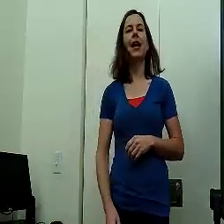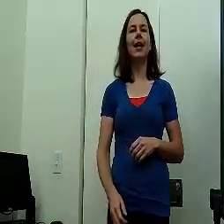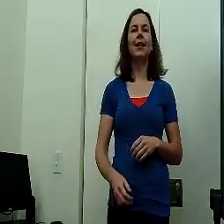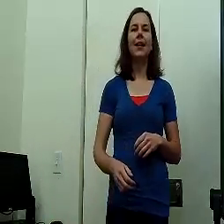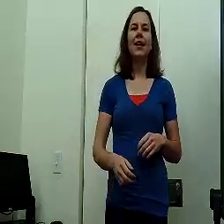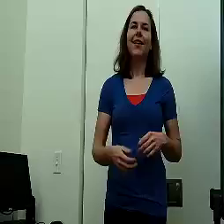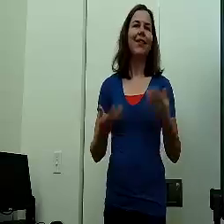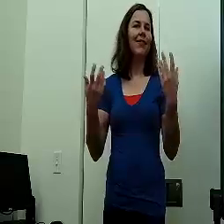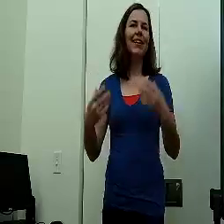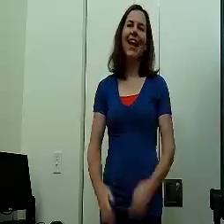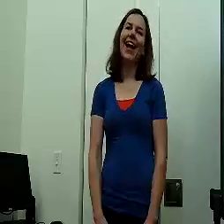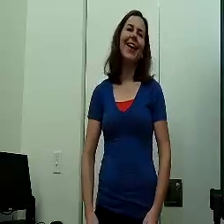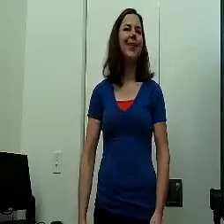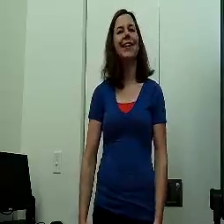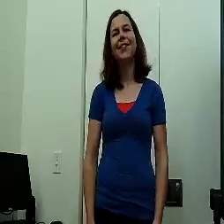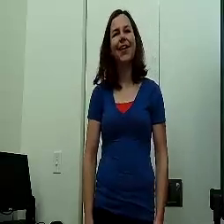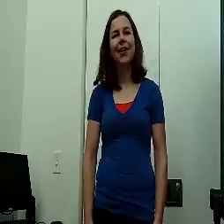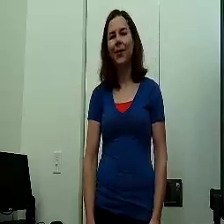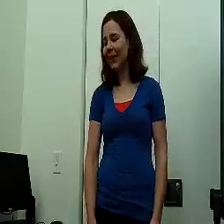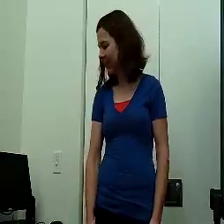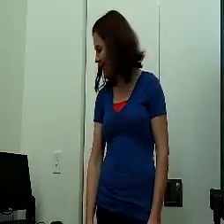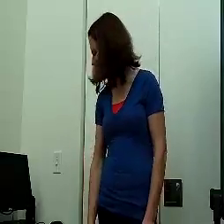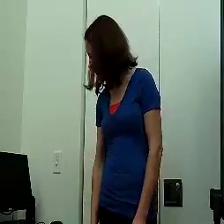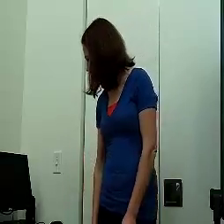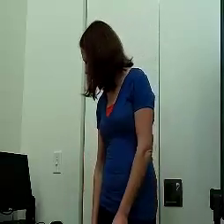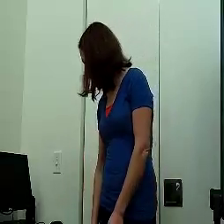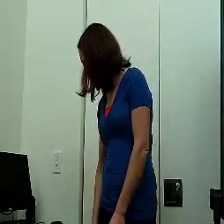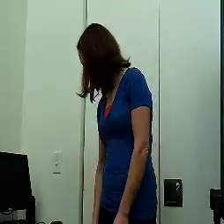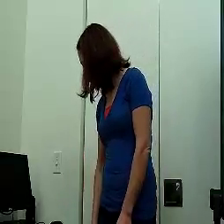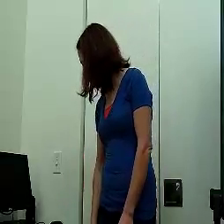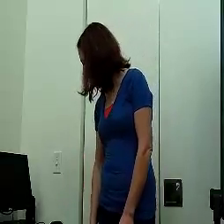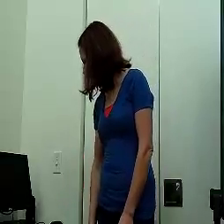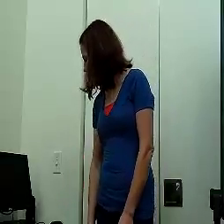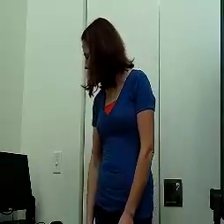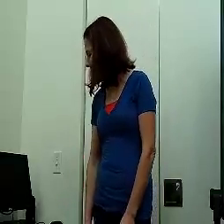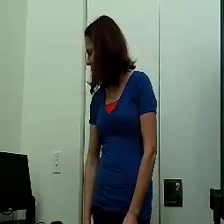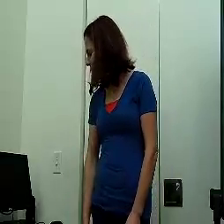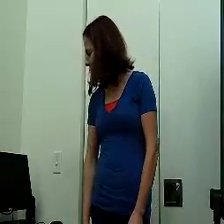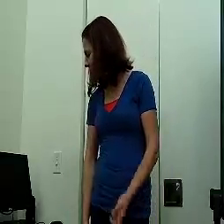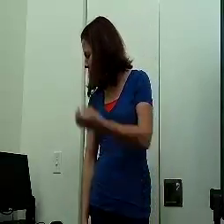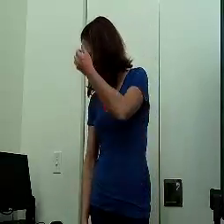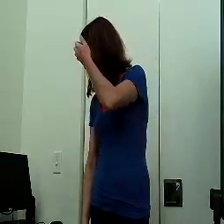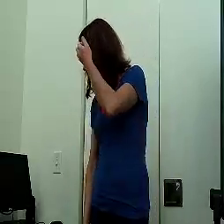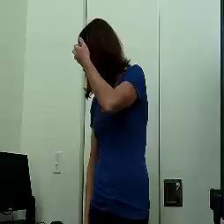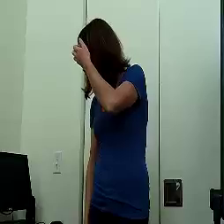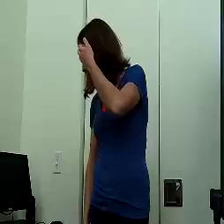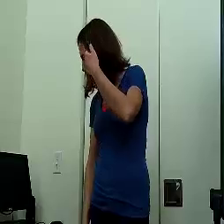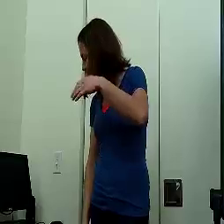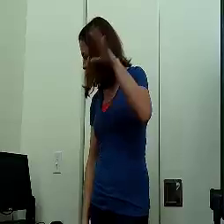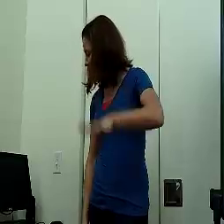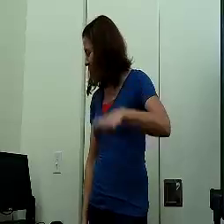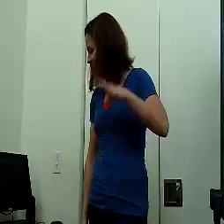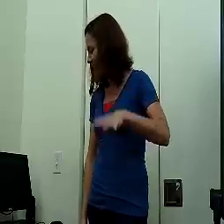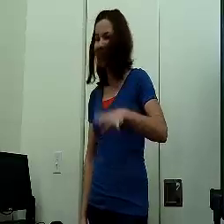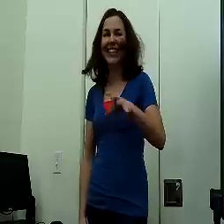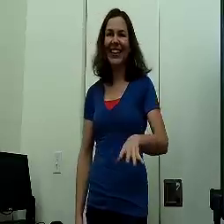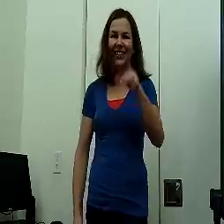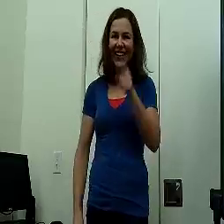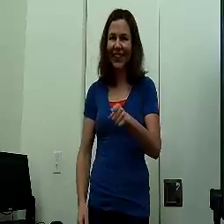that. I always give you the hard one. What am I doing? Okay, let me skip over that one. I'm gonna make it a little bit easier because I keep